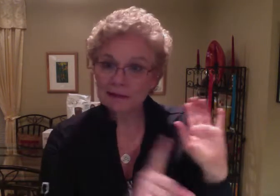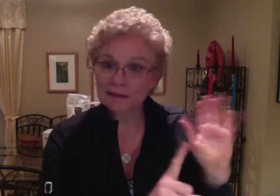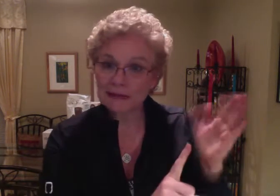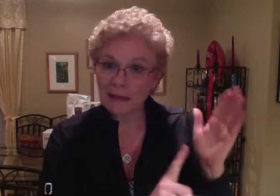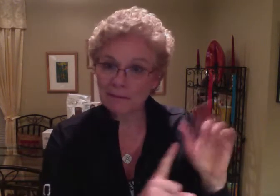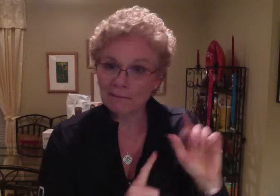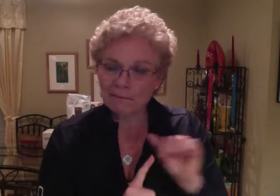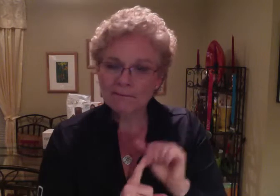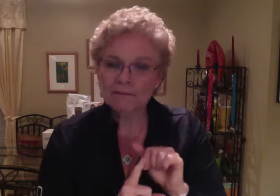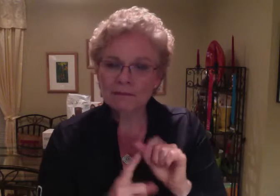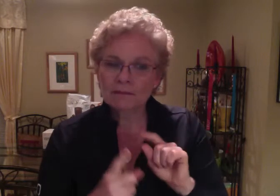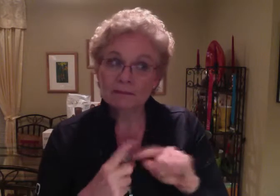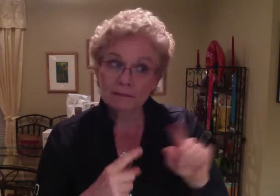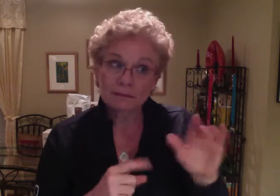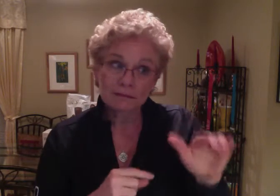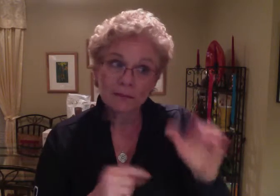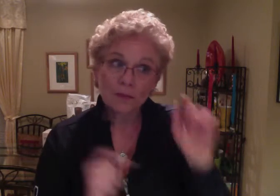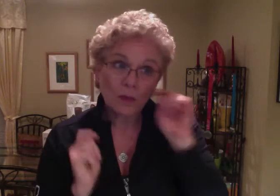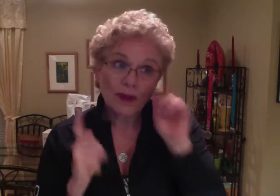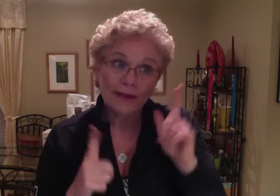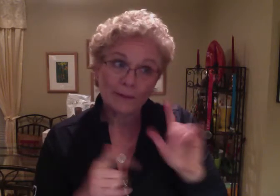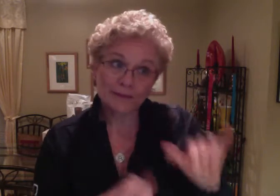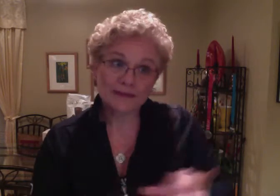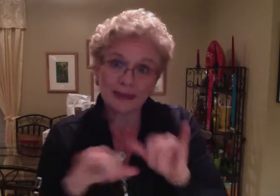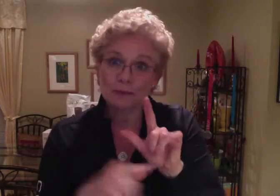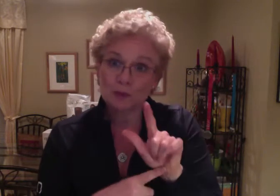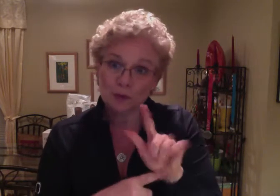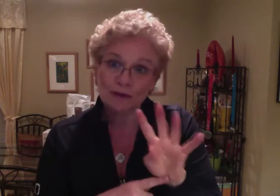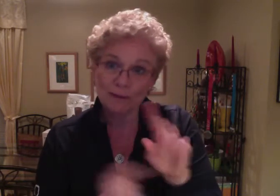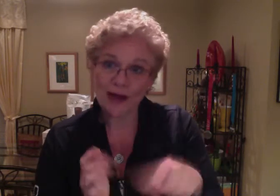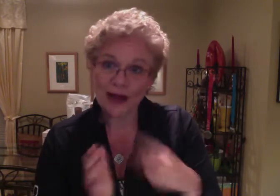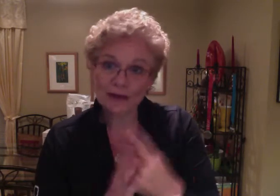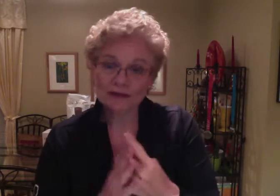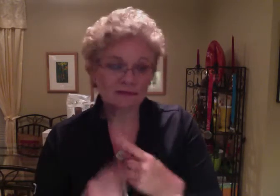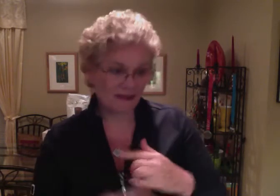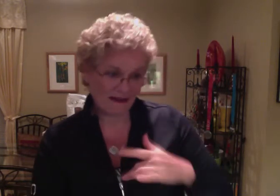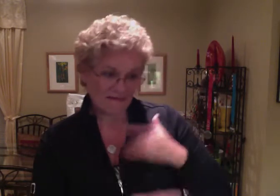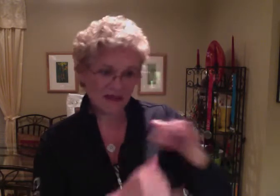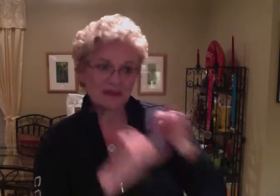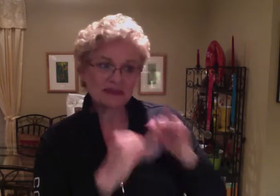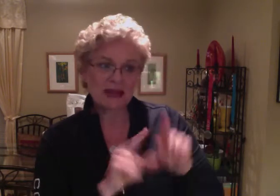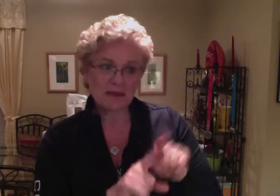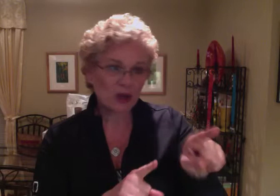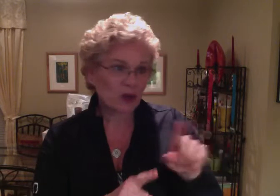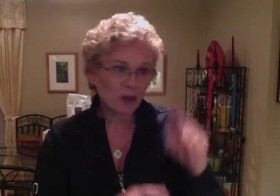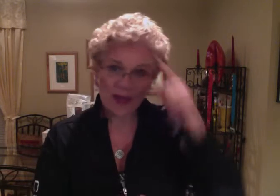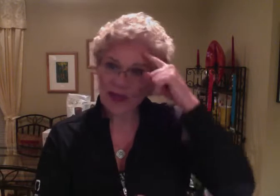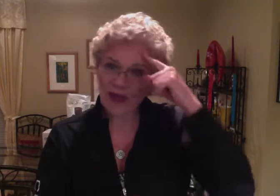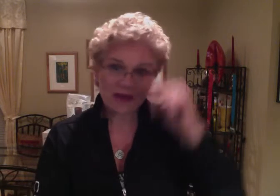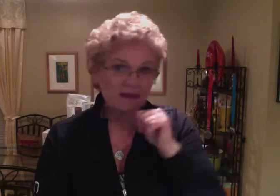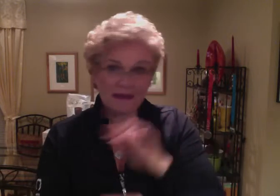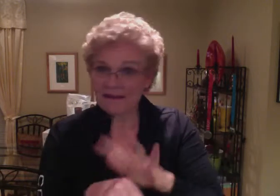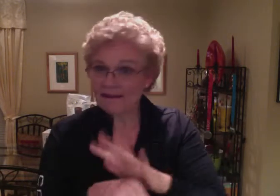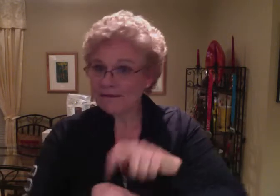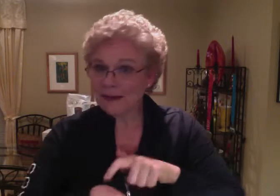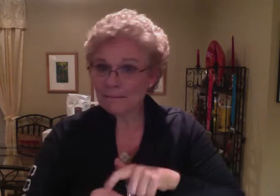saying, wake up. Number two, I felt the same way you did in the beginning. I thought I didn't have enough time, but you know, you have